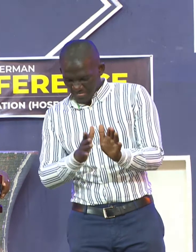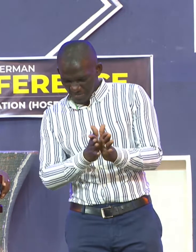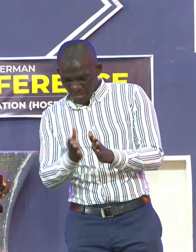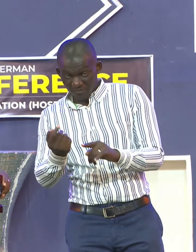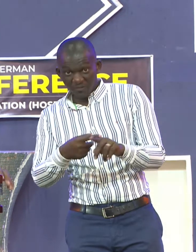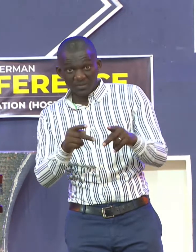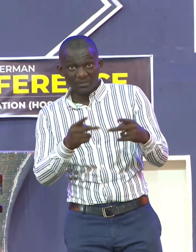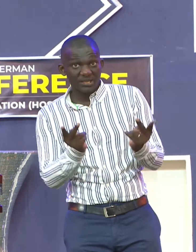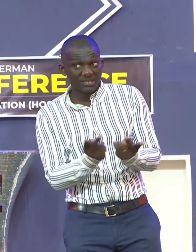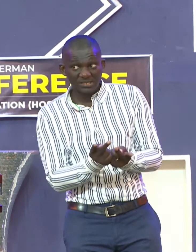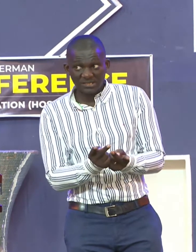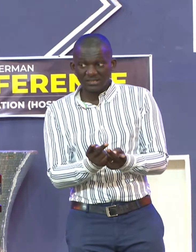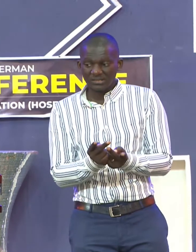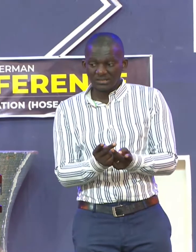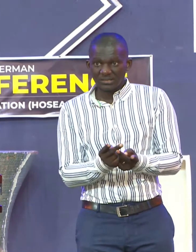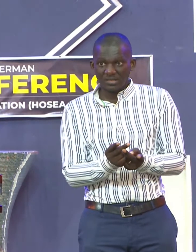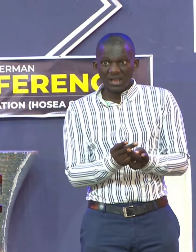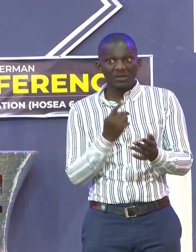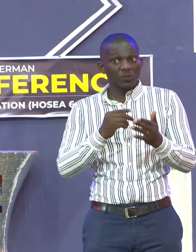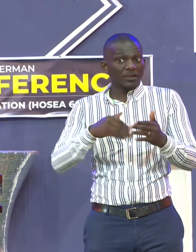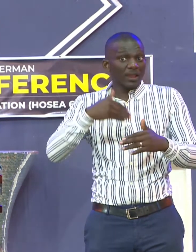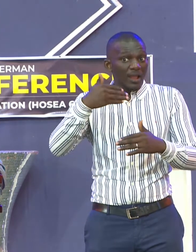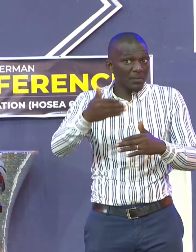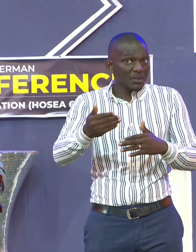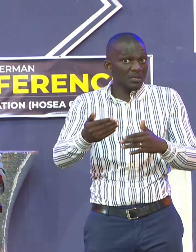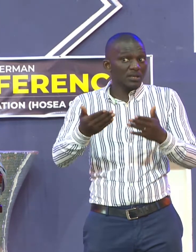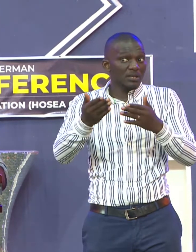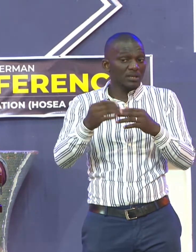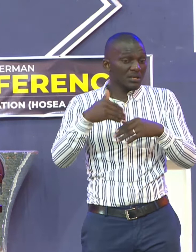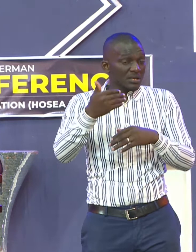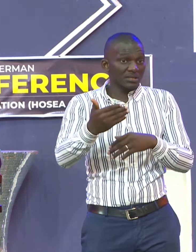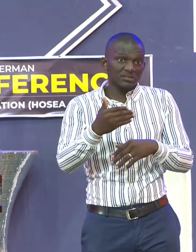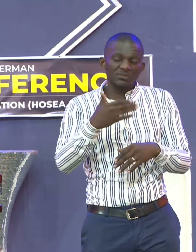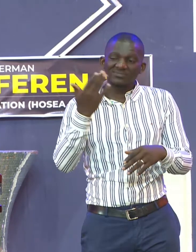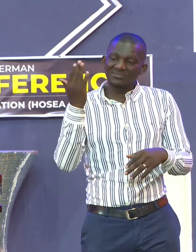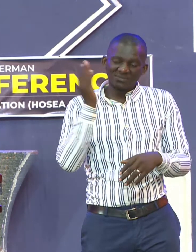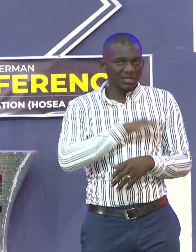People who moved from their position and what happened next was not